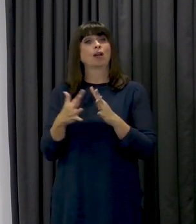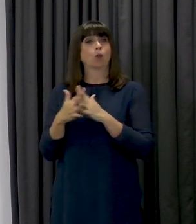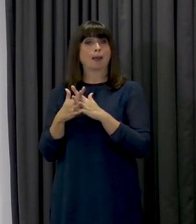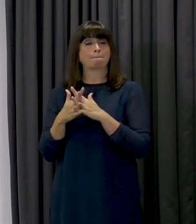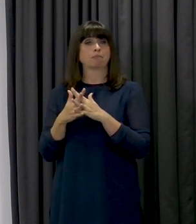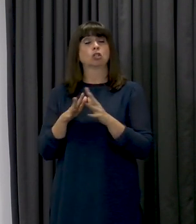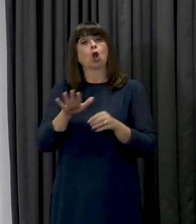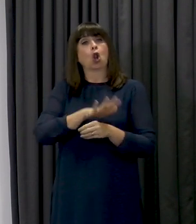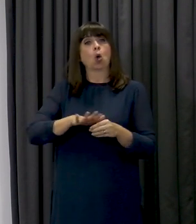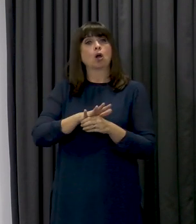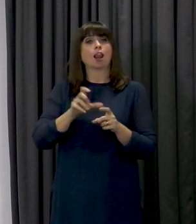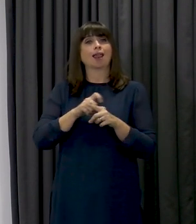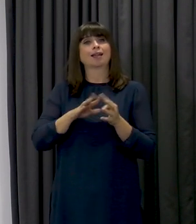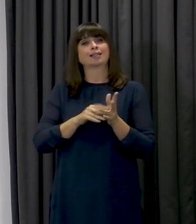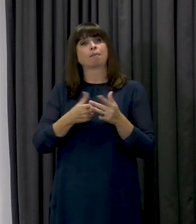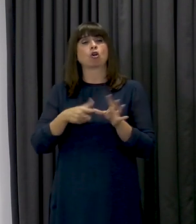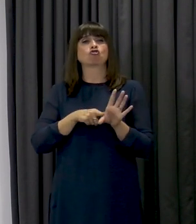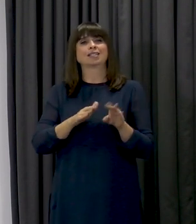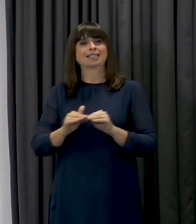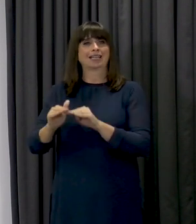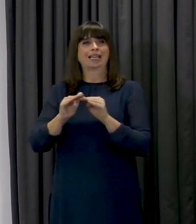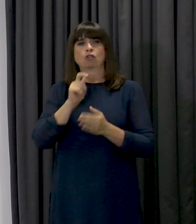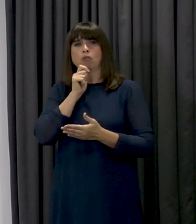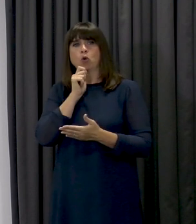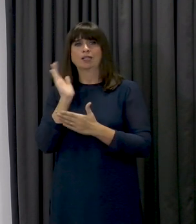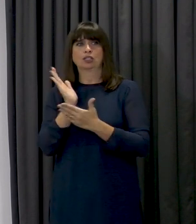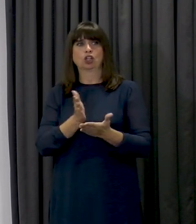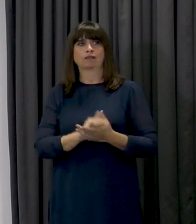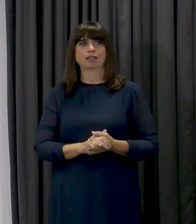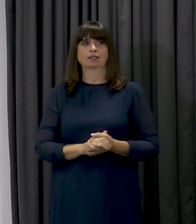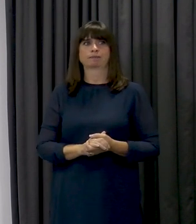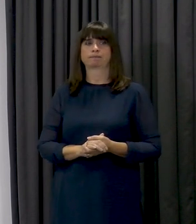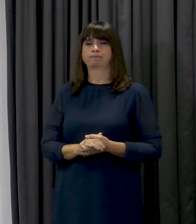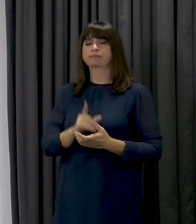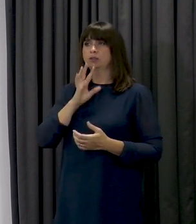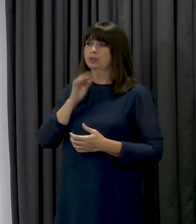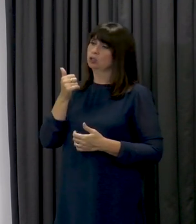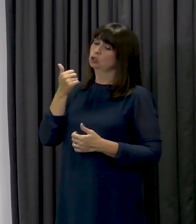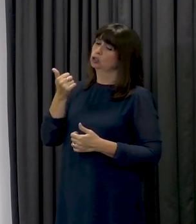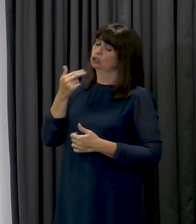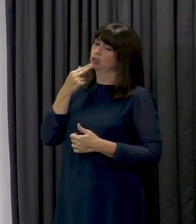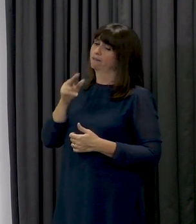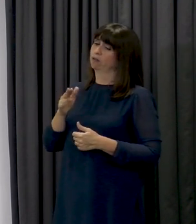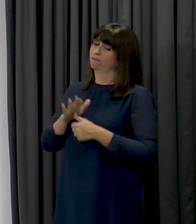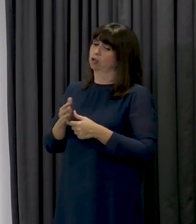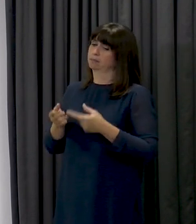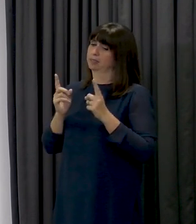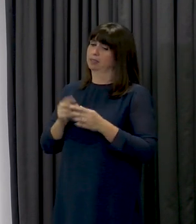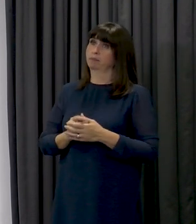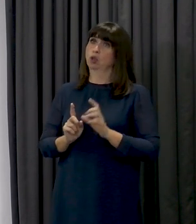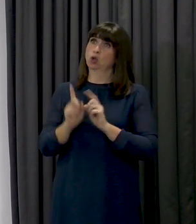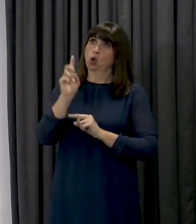Local Democracy Reporting Service. Pnawn da, Prif Weinidog. The North Wales MP has